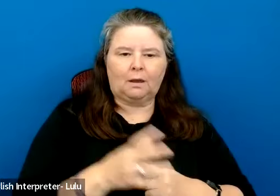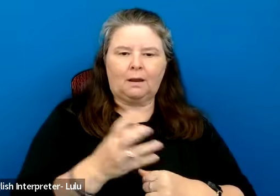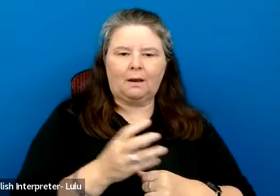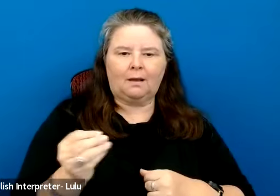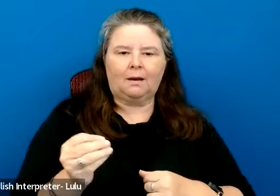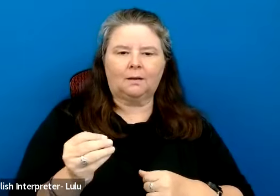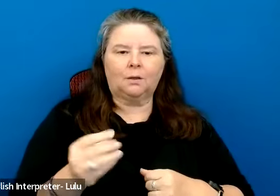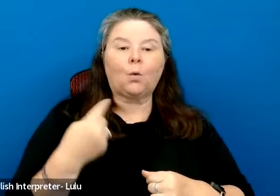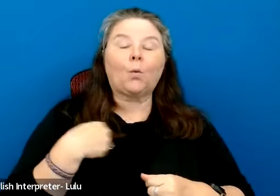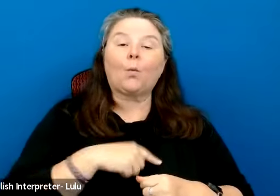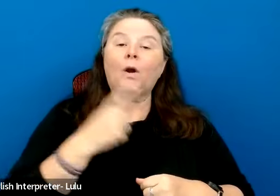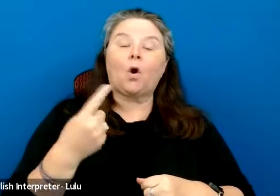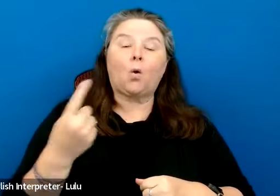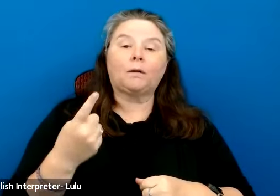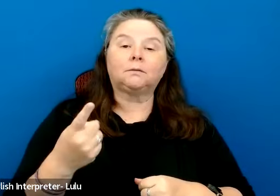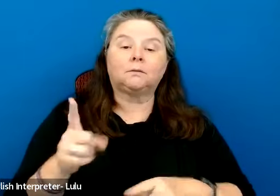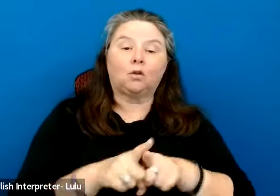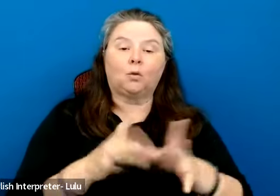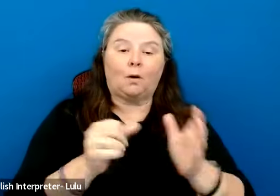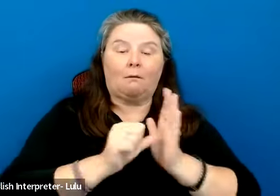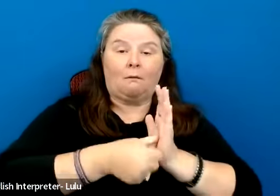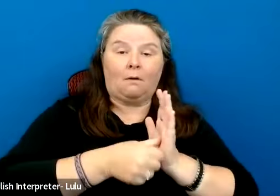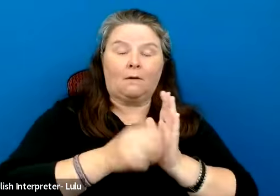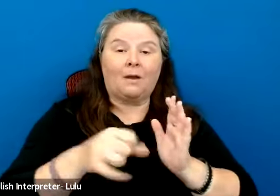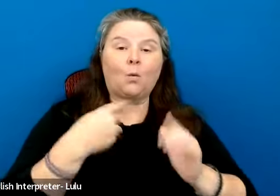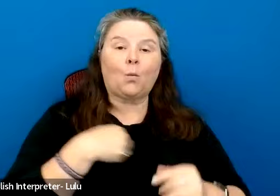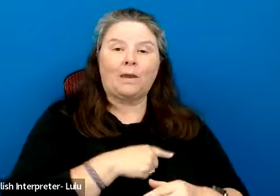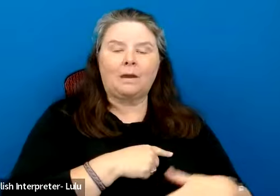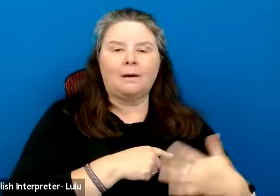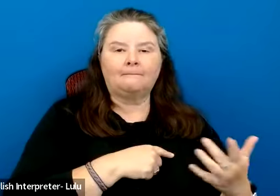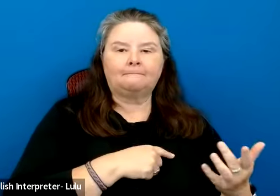And we always also want to highlight that we